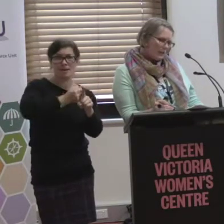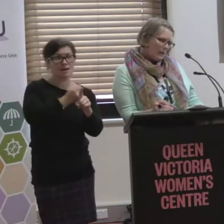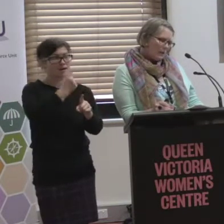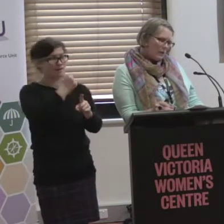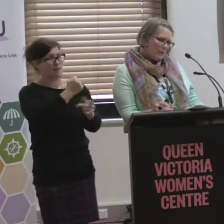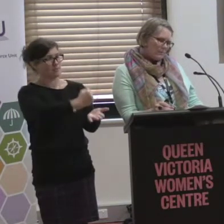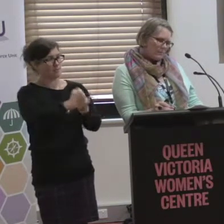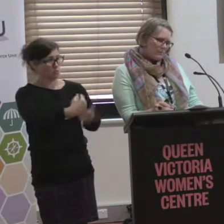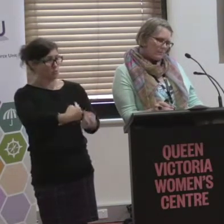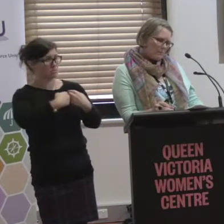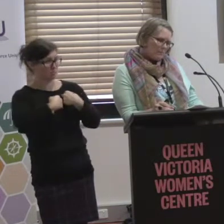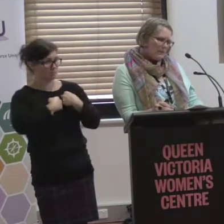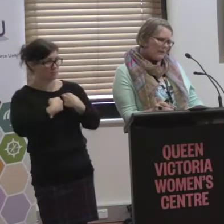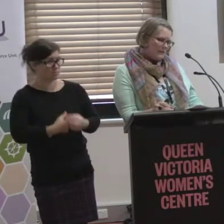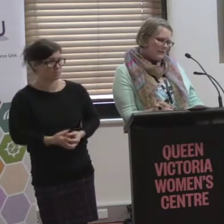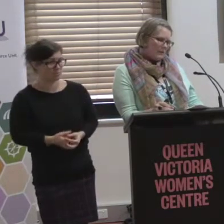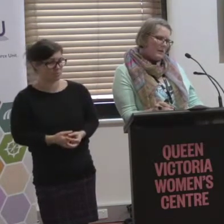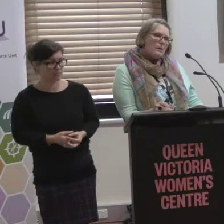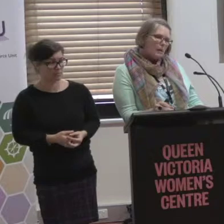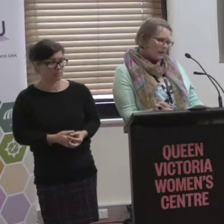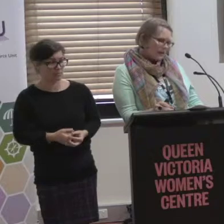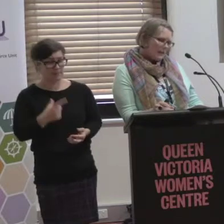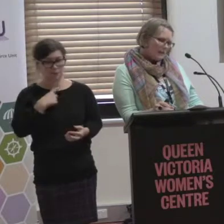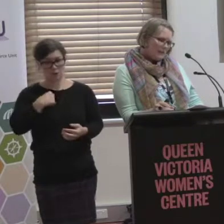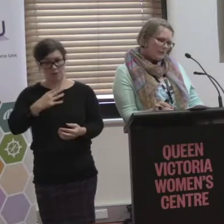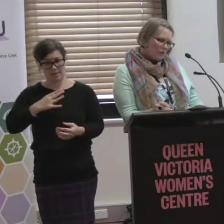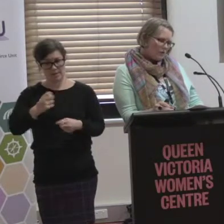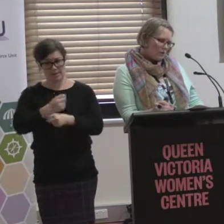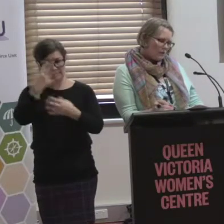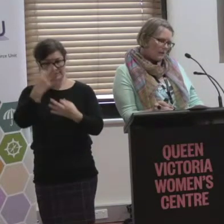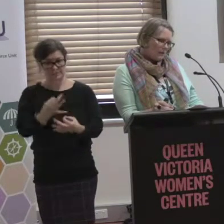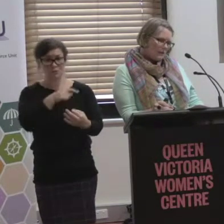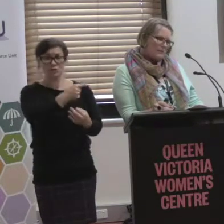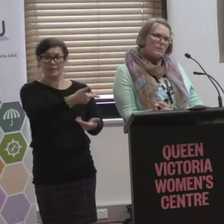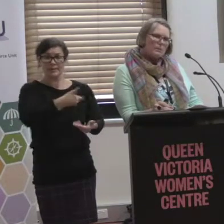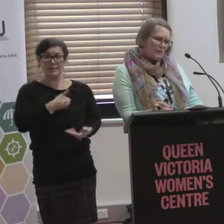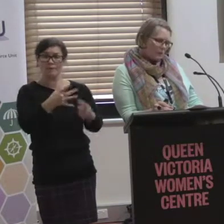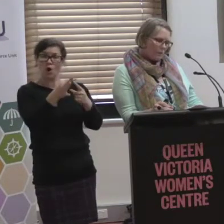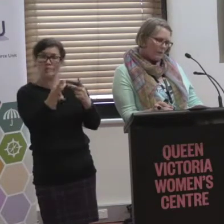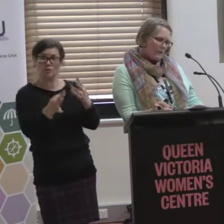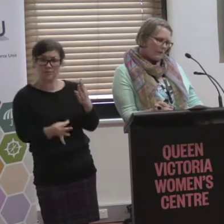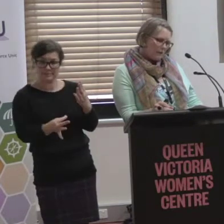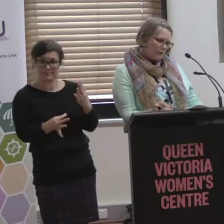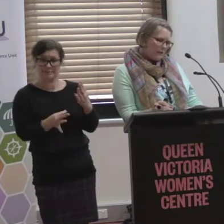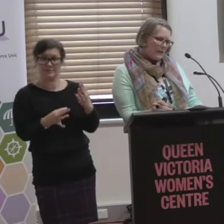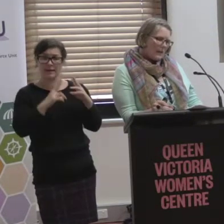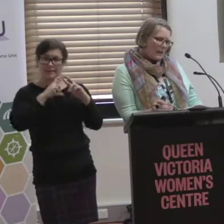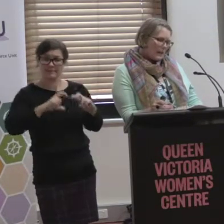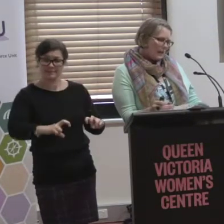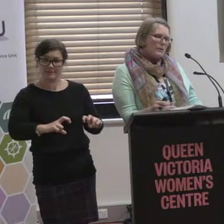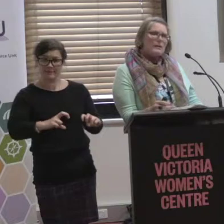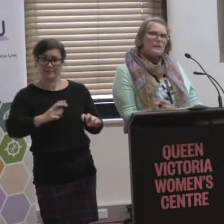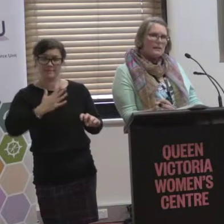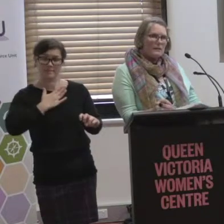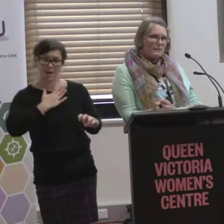individual who is making the decision by creating decision opportunities, exploring their wills and preference,